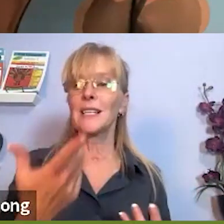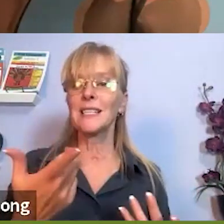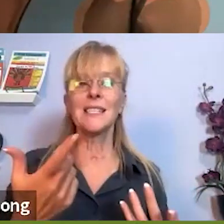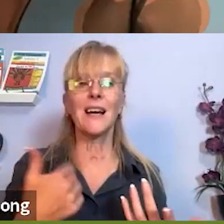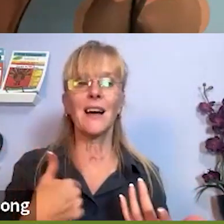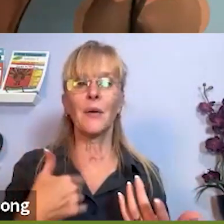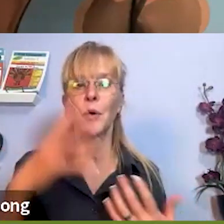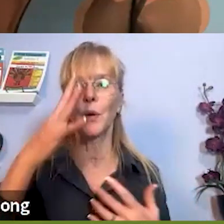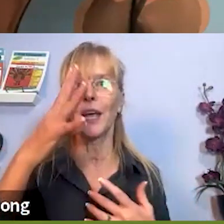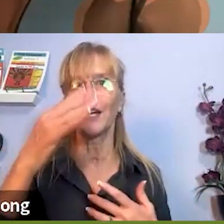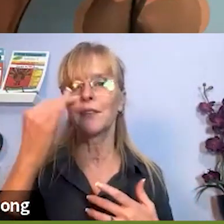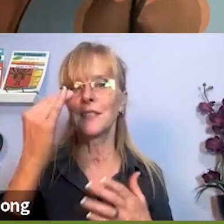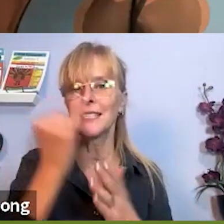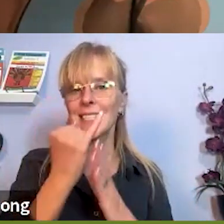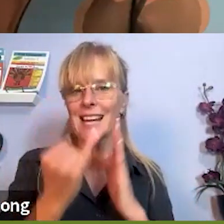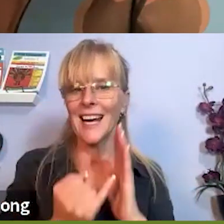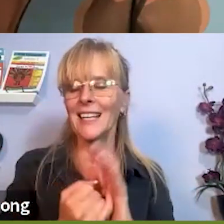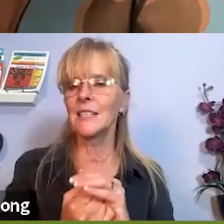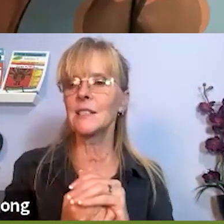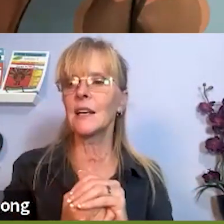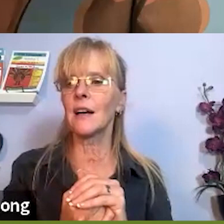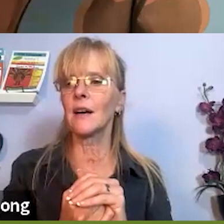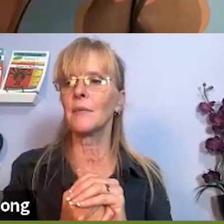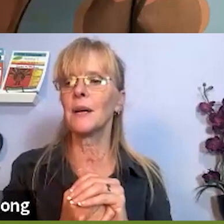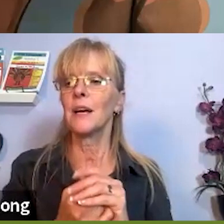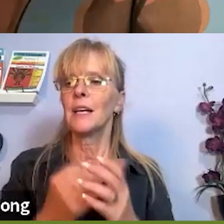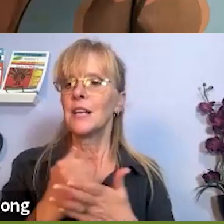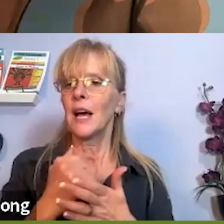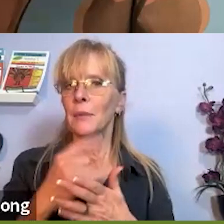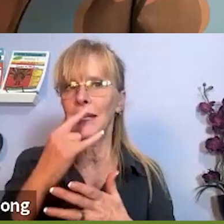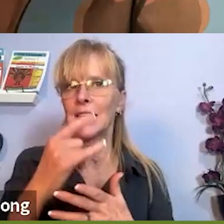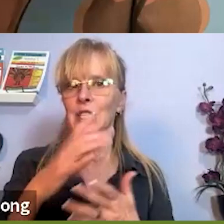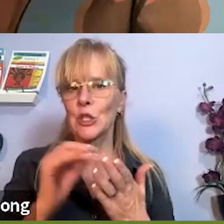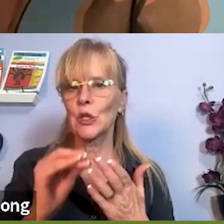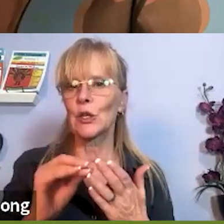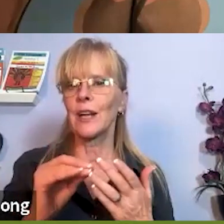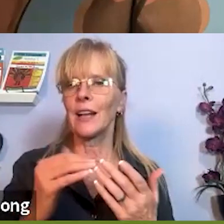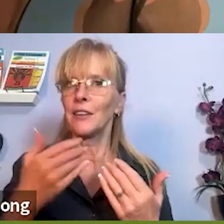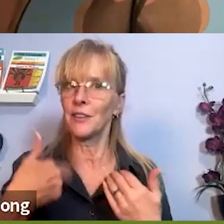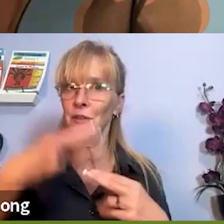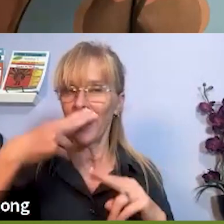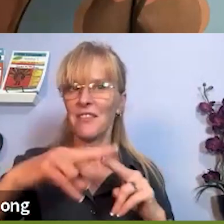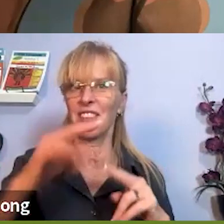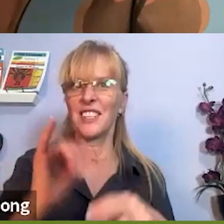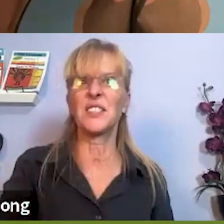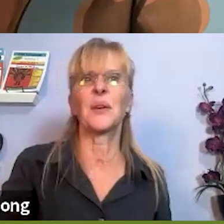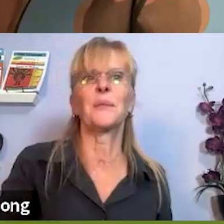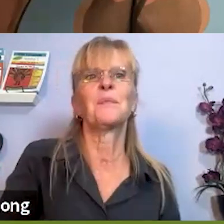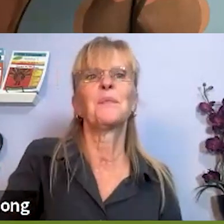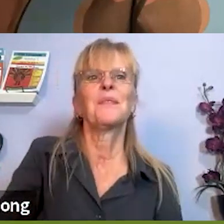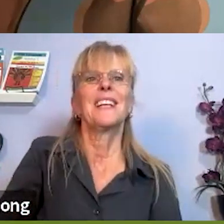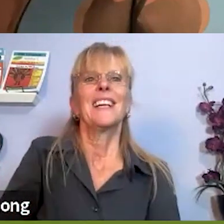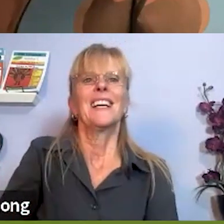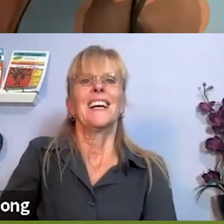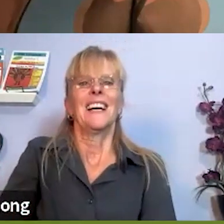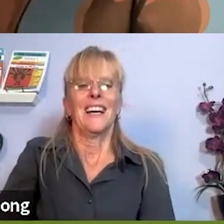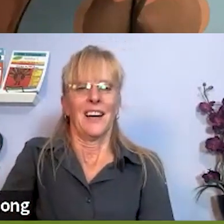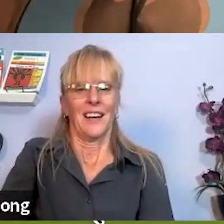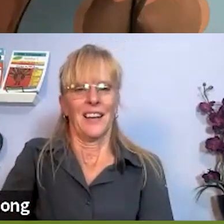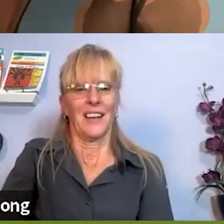turkey ones, creative designs to help the kids learn and you to have fun too.